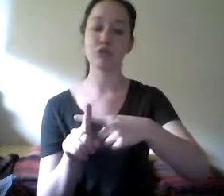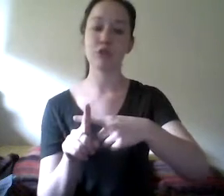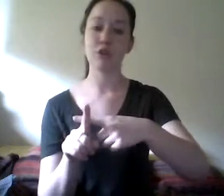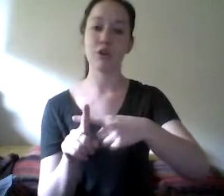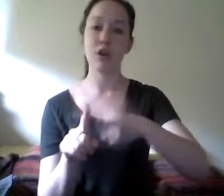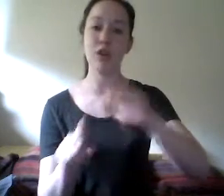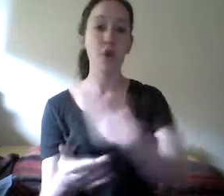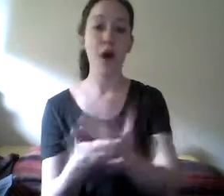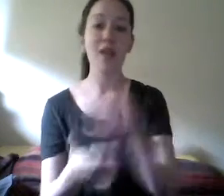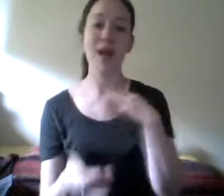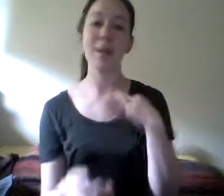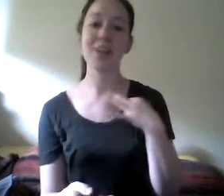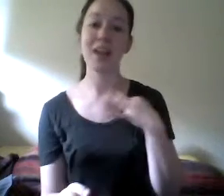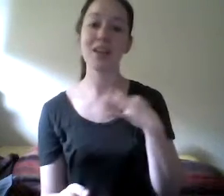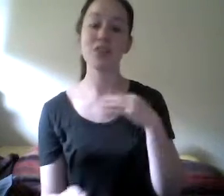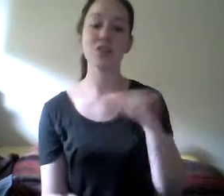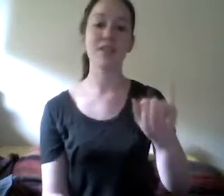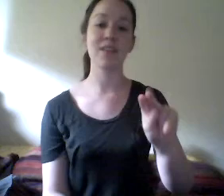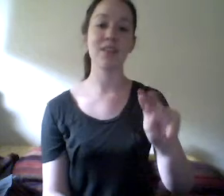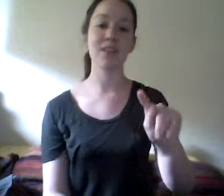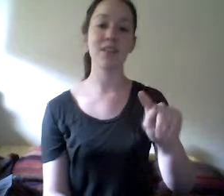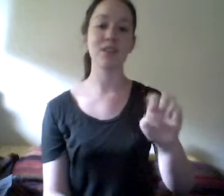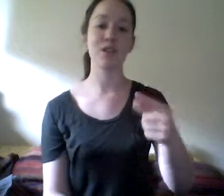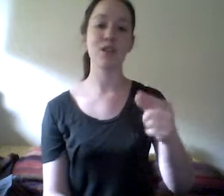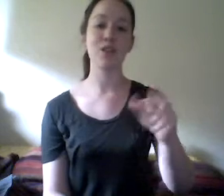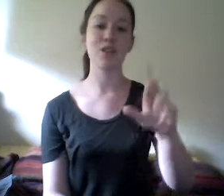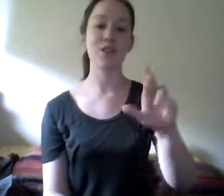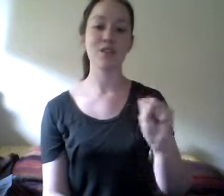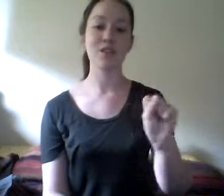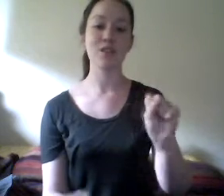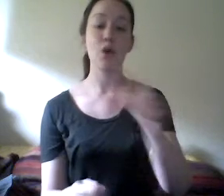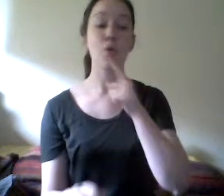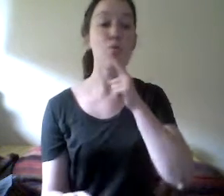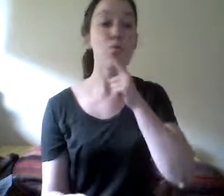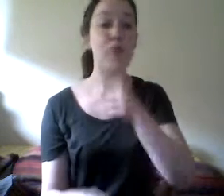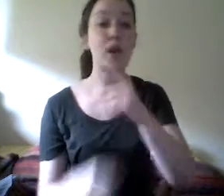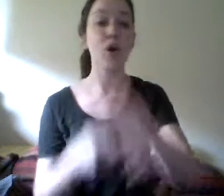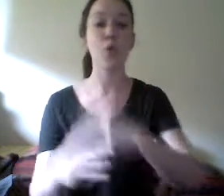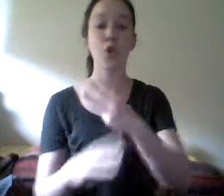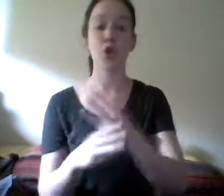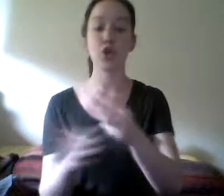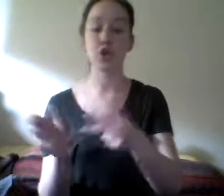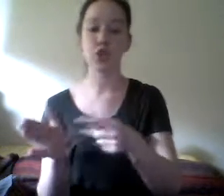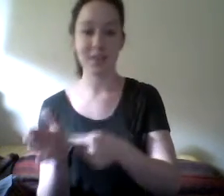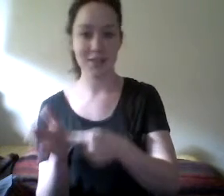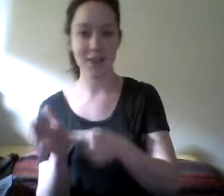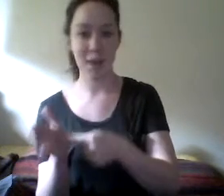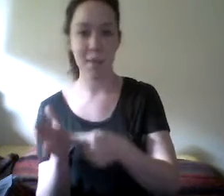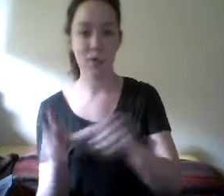all applications of integers. So some real world examples of integers. Let's say